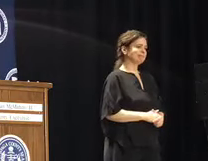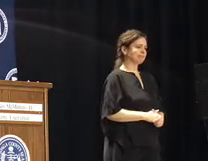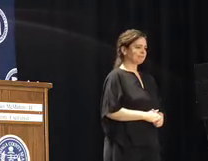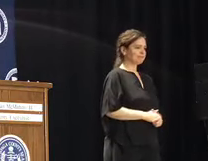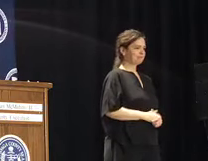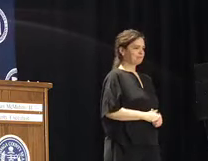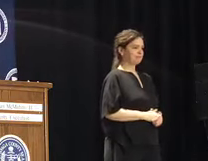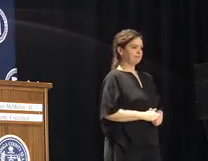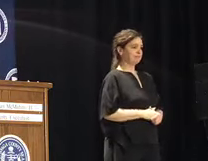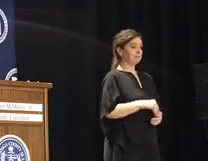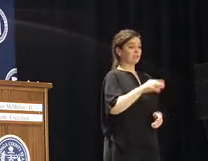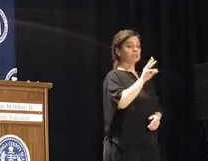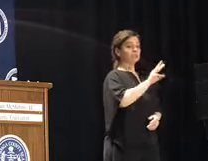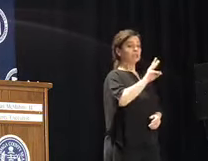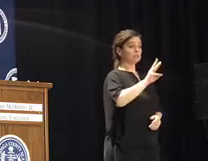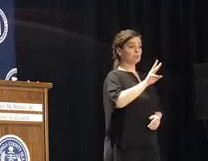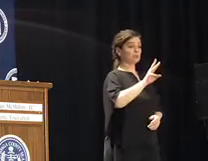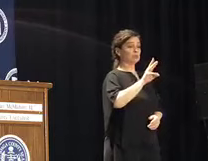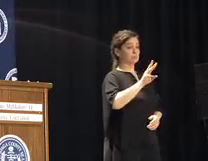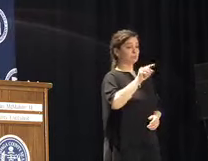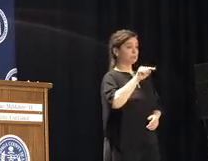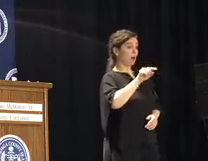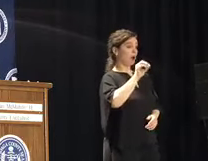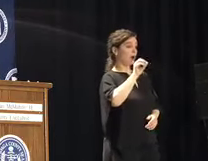www.ongov, that's